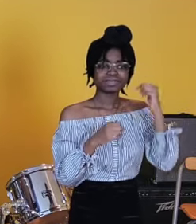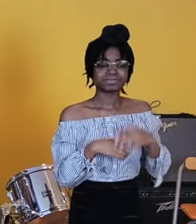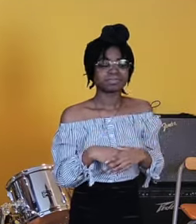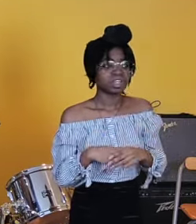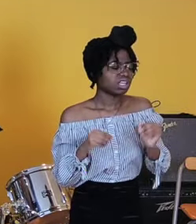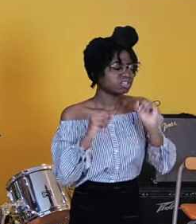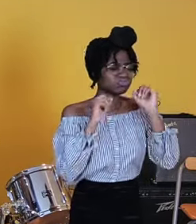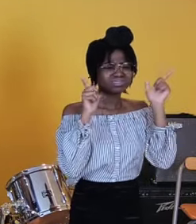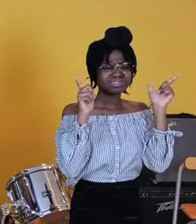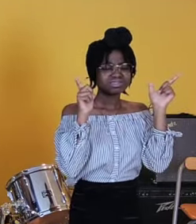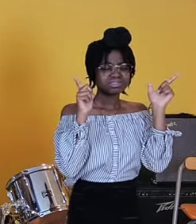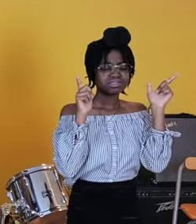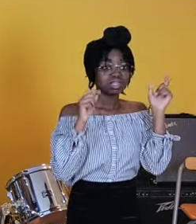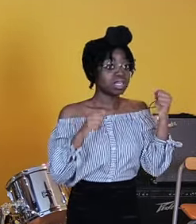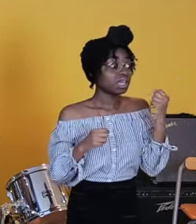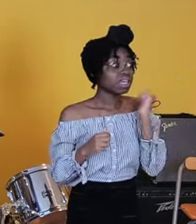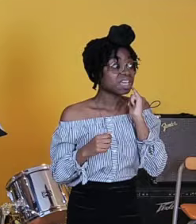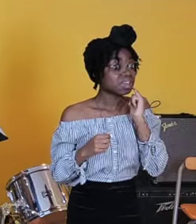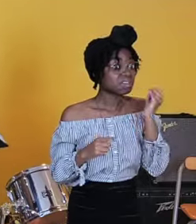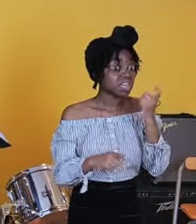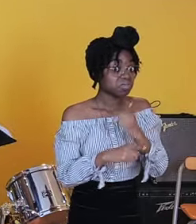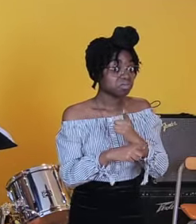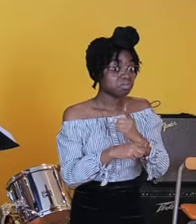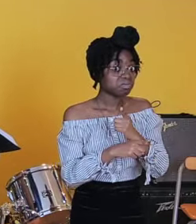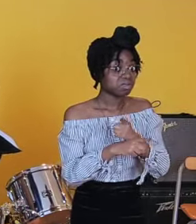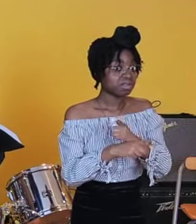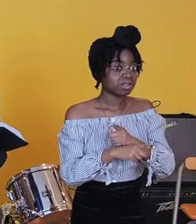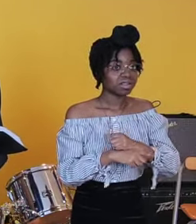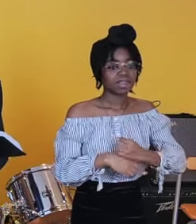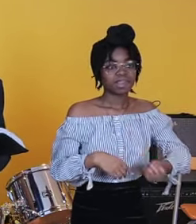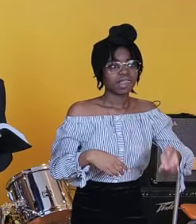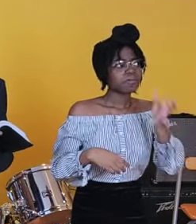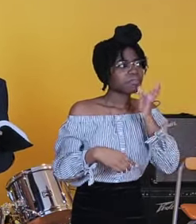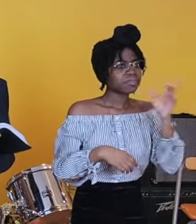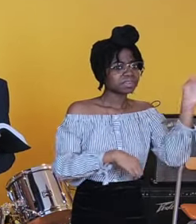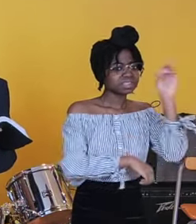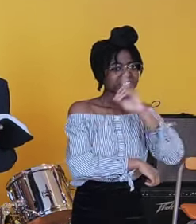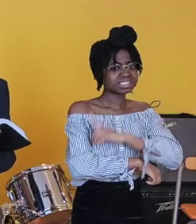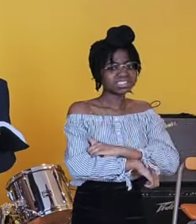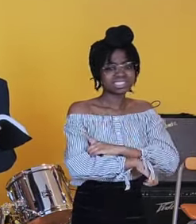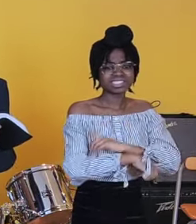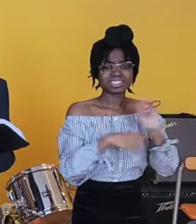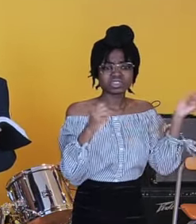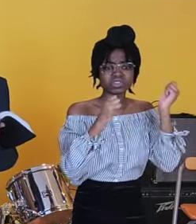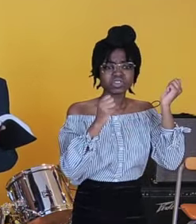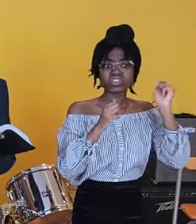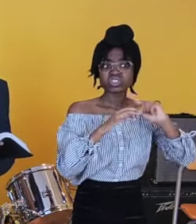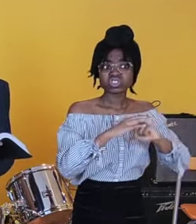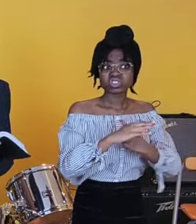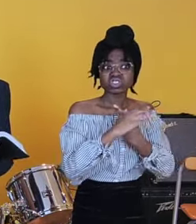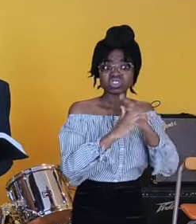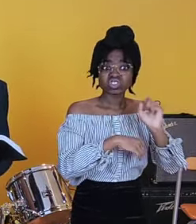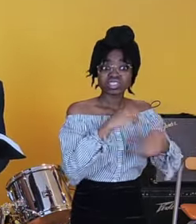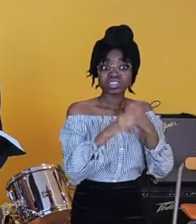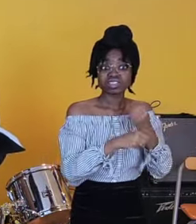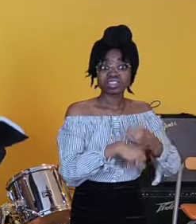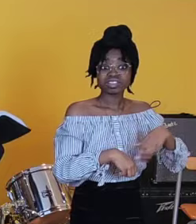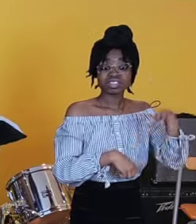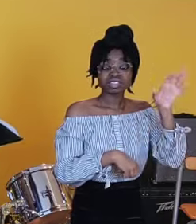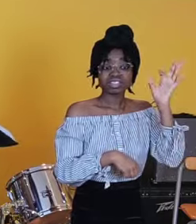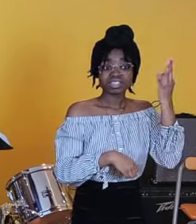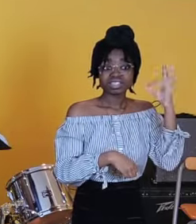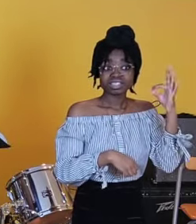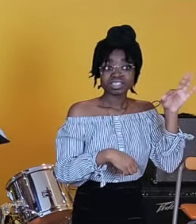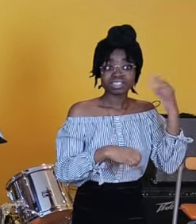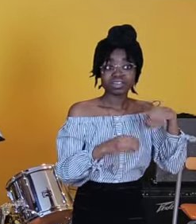because if I am right, while the celebration of Mother's Day started in 1907 or in the 1900s, let me put it that way,